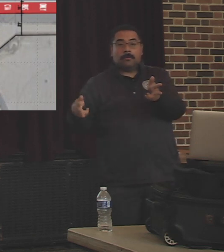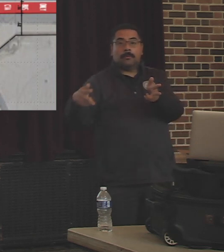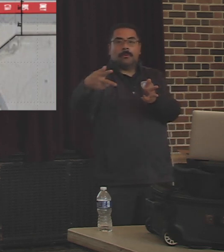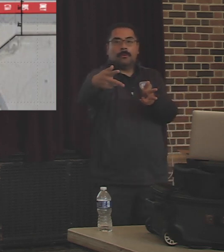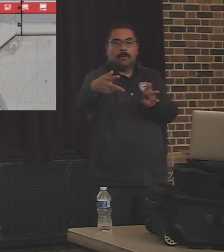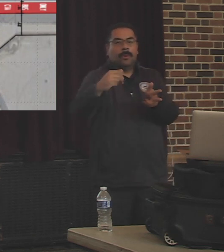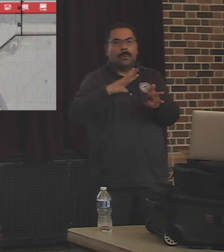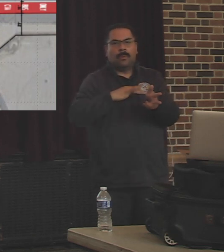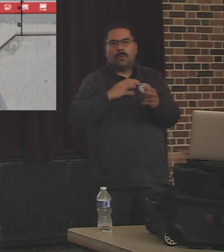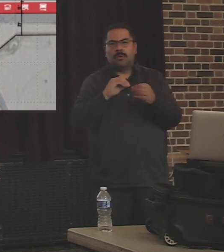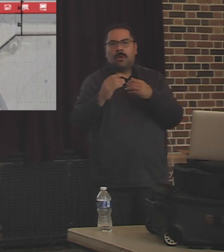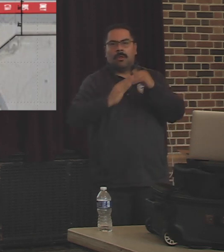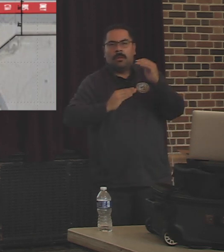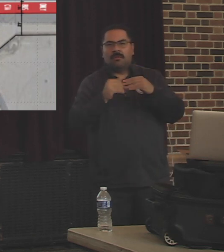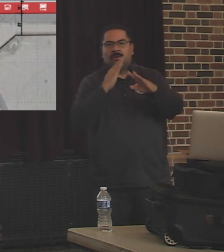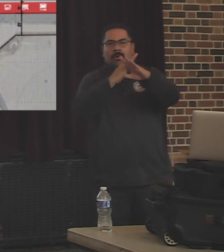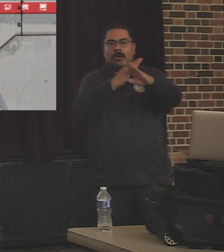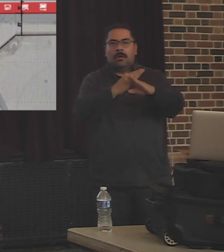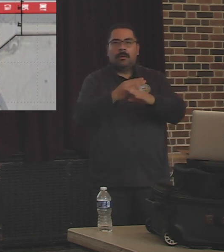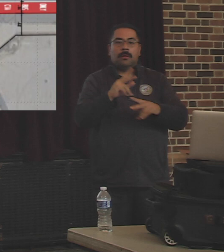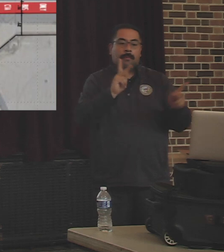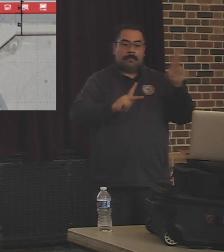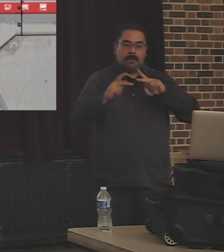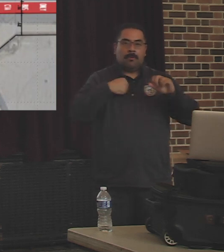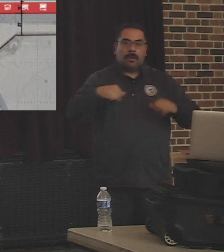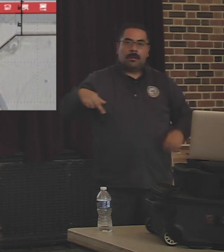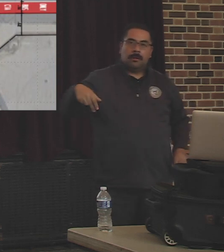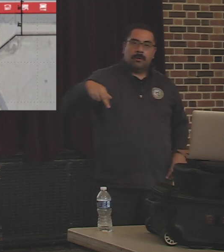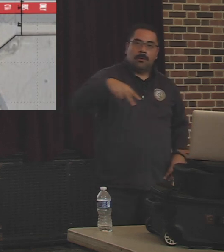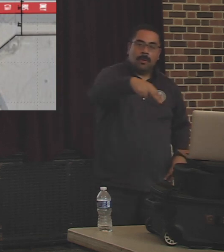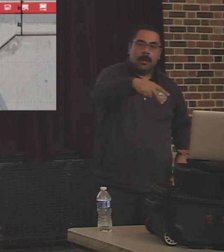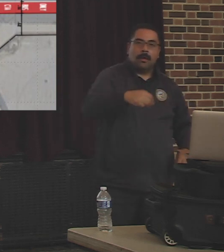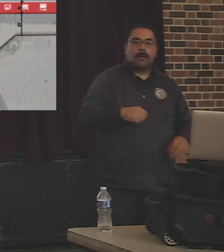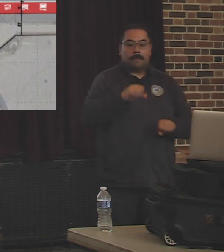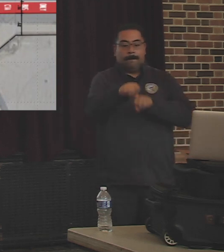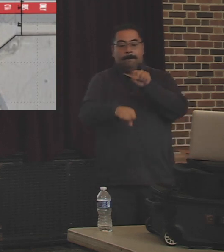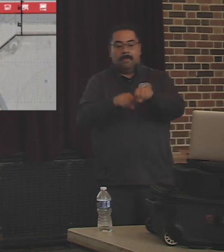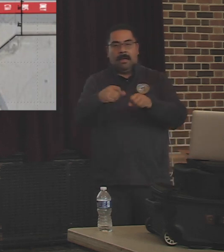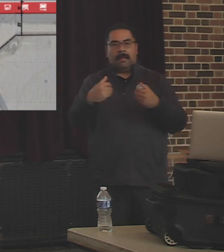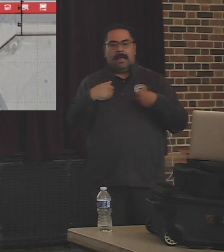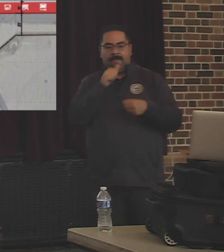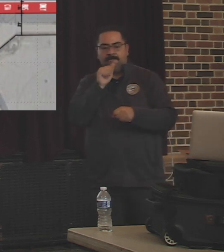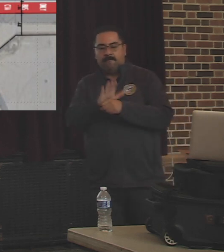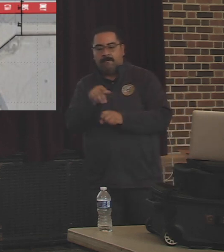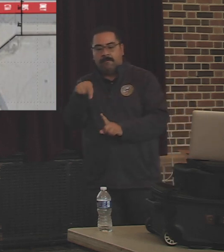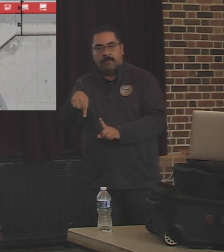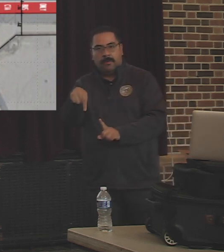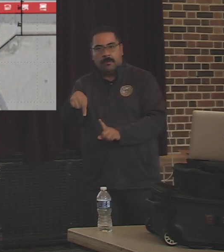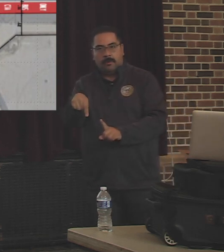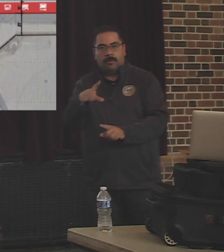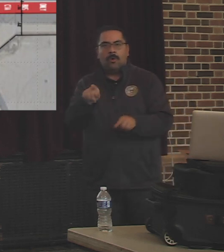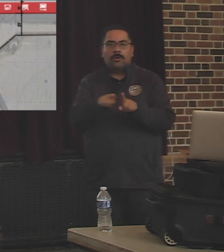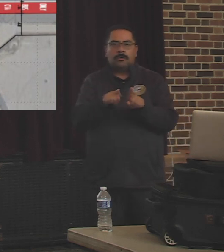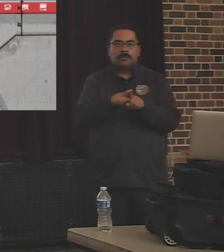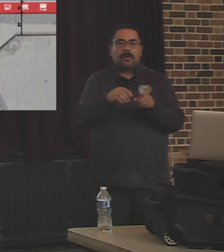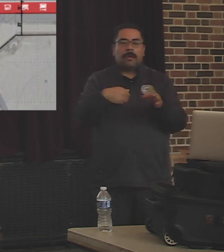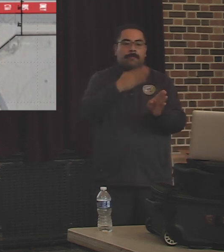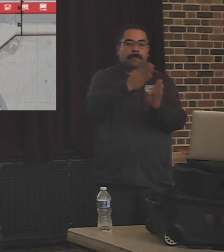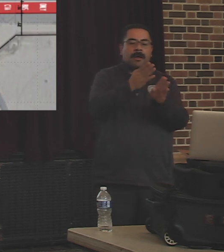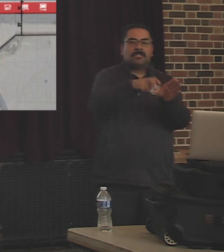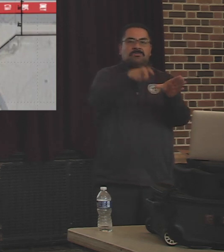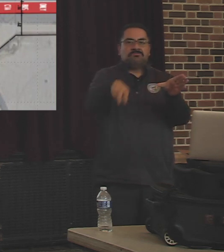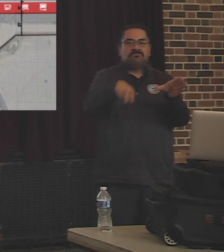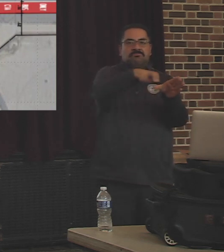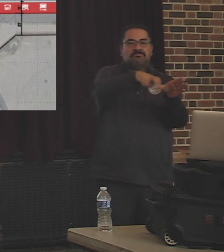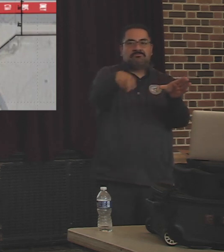lane. Pedestrians have the sidewalk space, bike space, and then there'll be a space to get off, on and